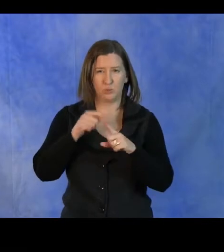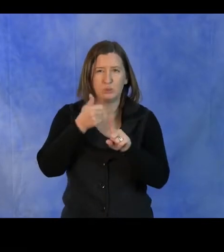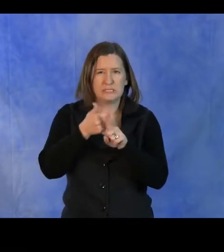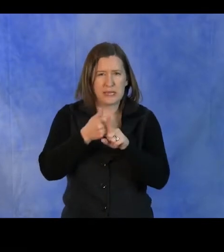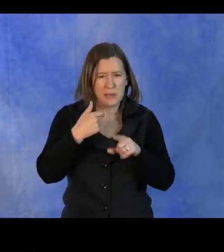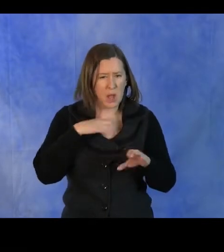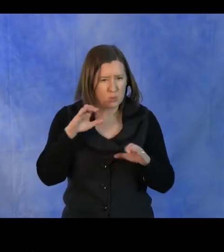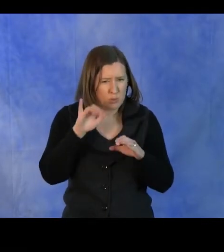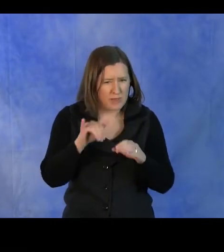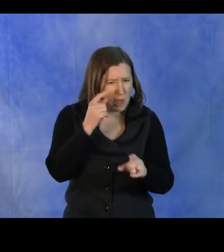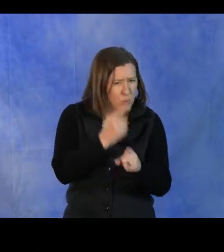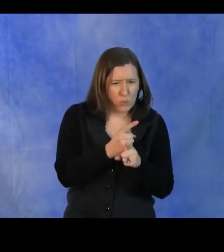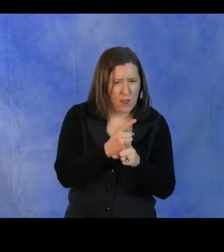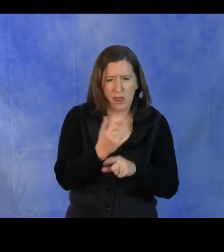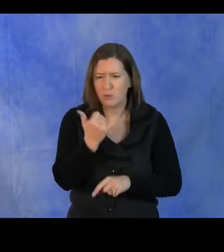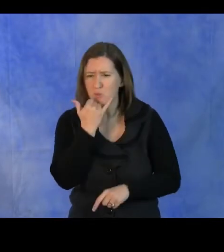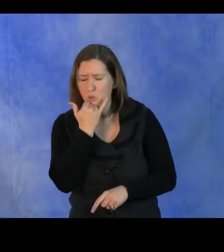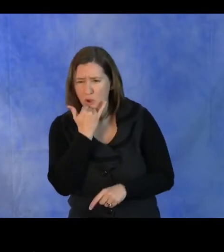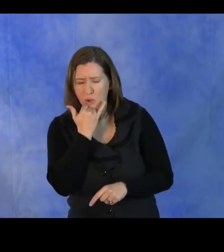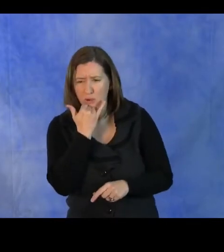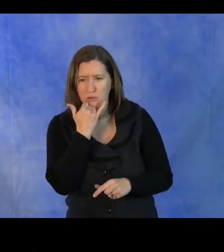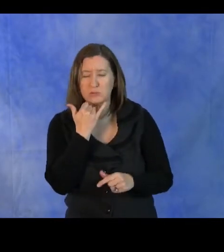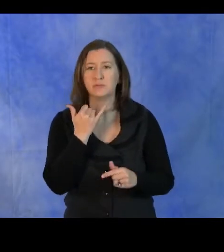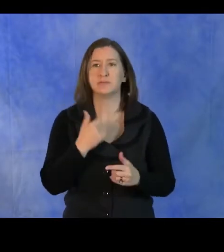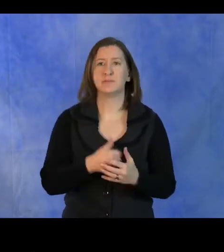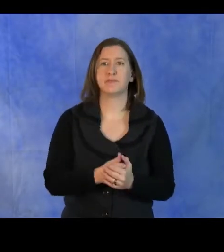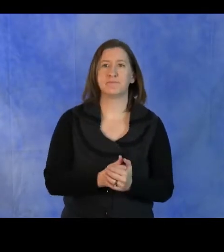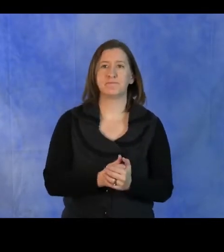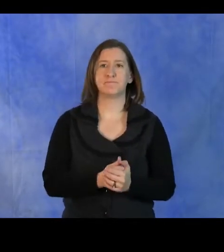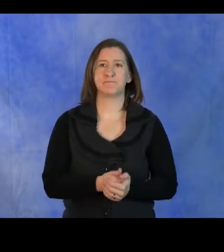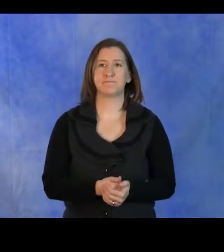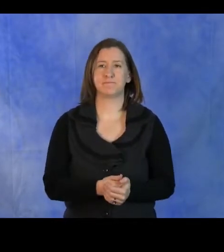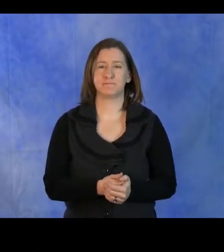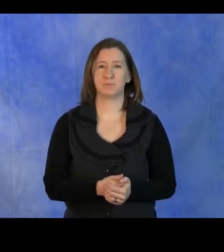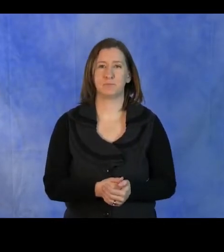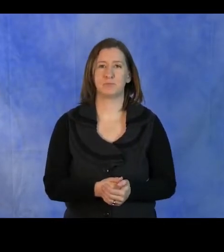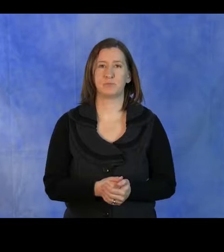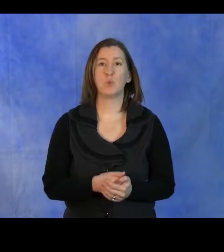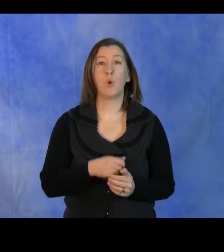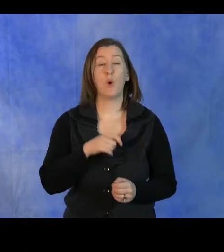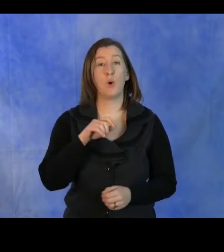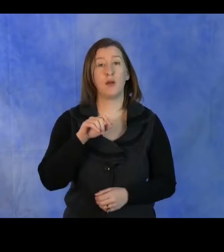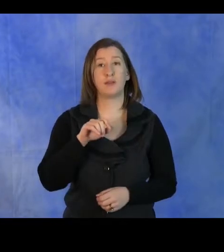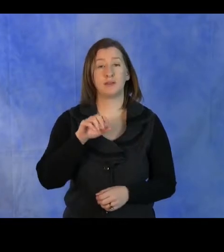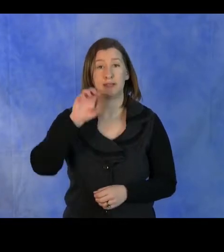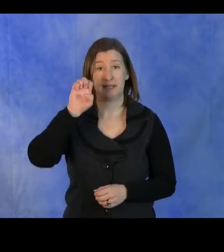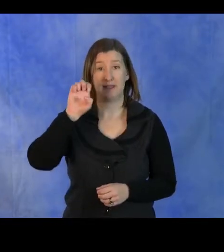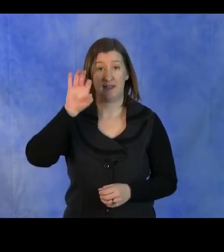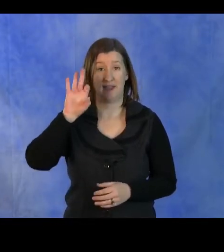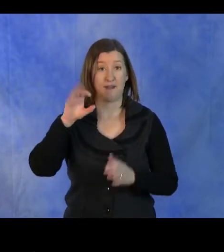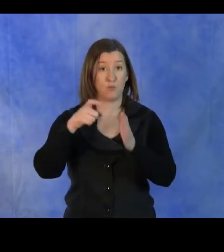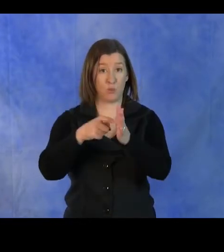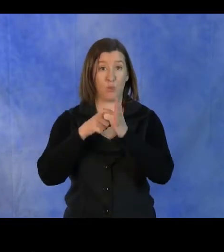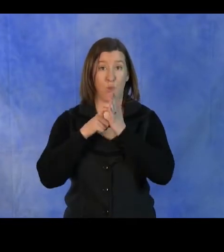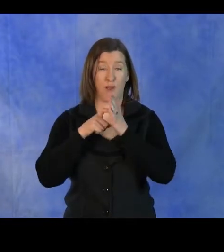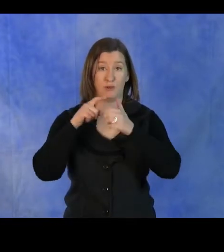time, and self-analysis and feedback about what I'm doing right and wrong.